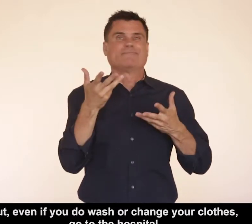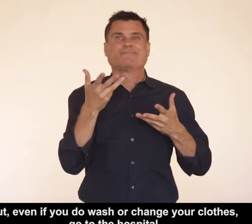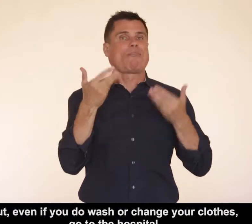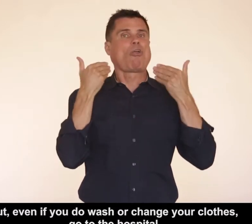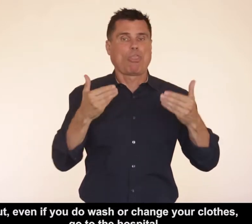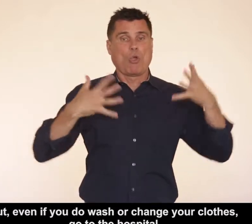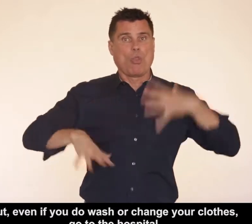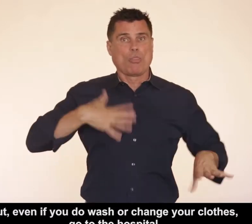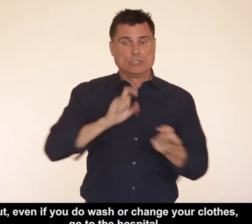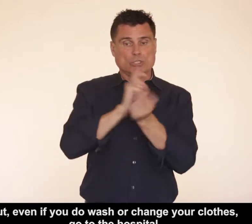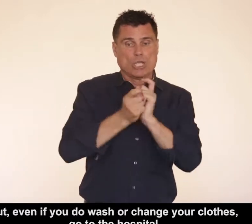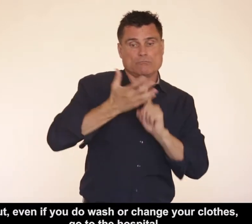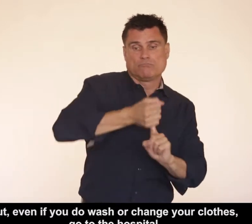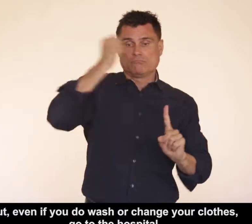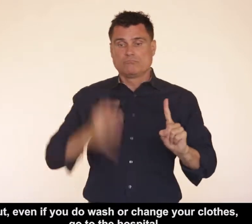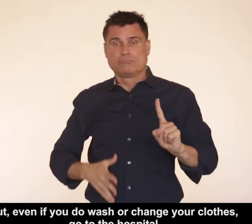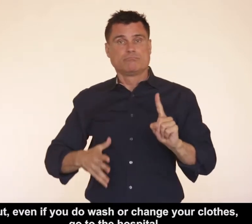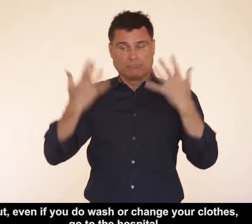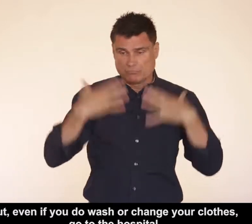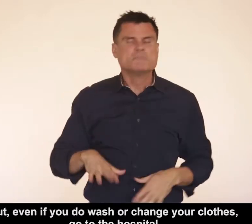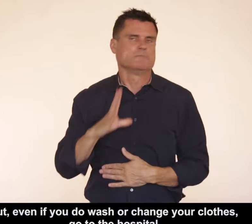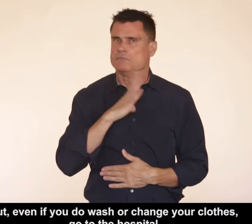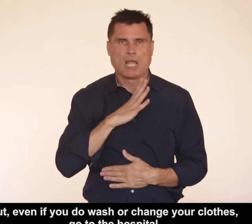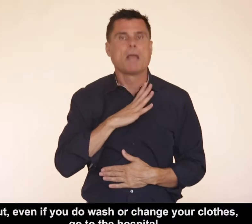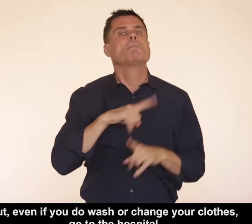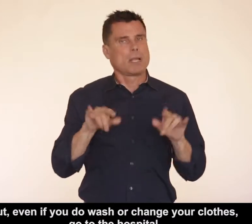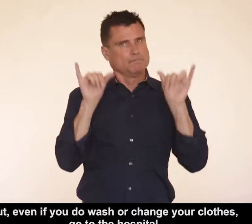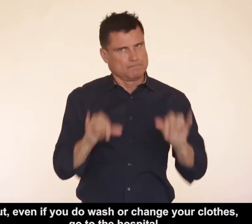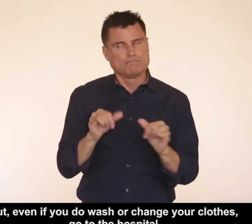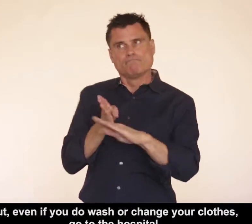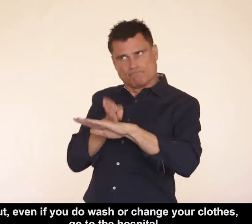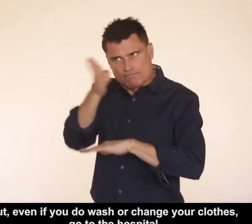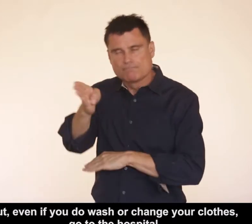But even if you do wash or change your clothes, go to the hospital.